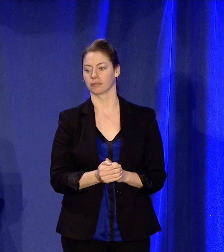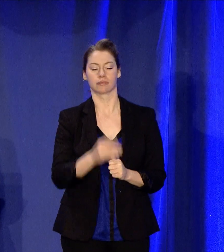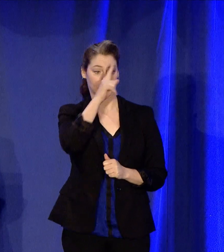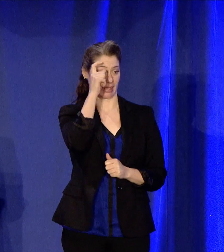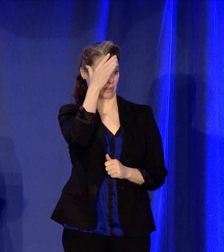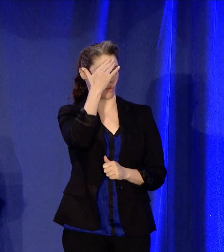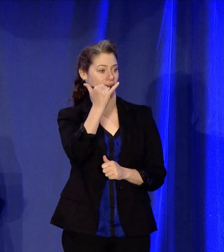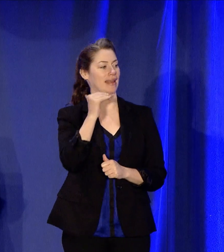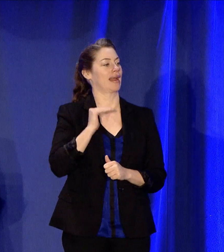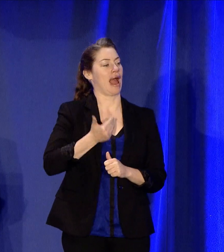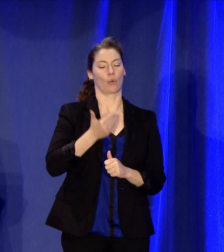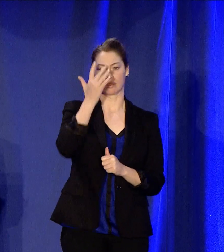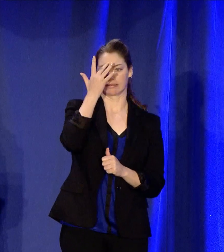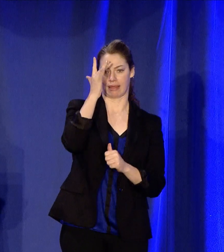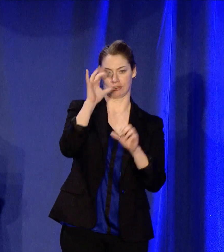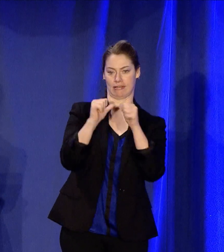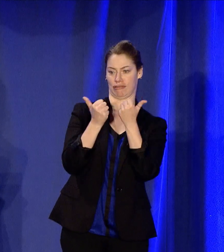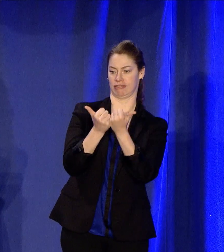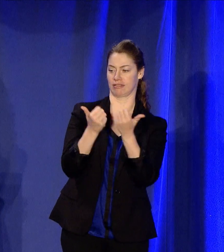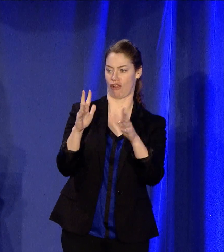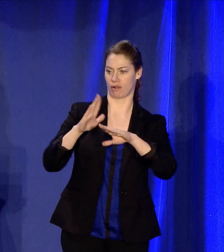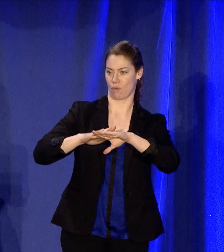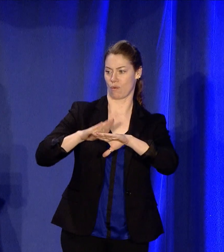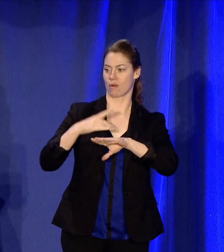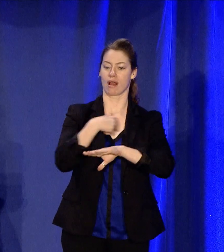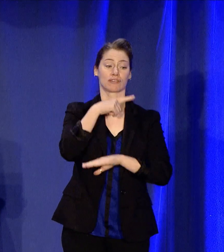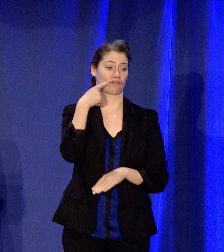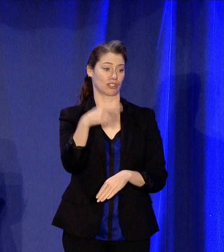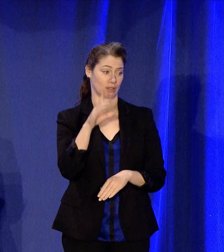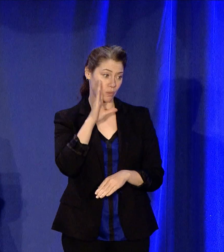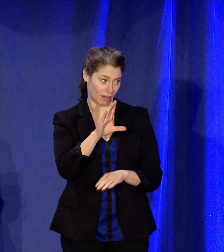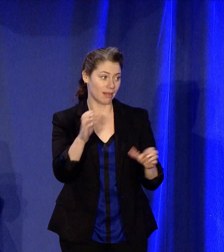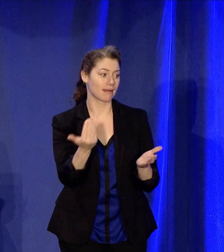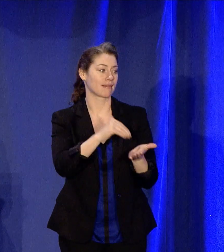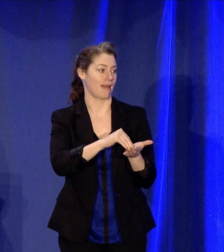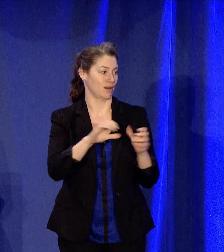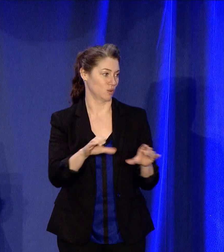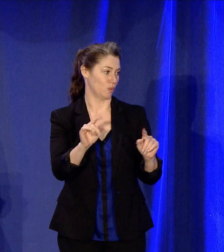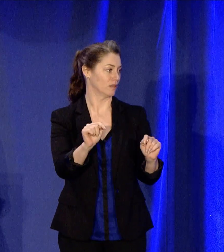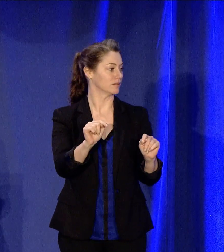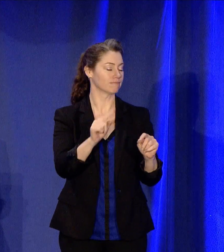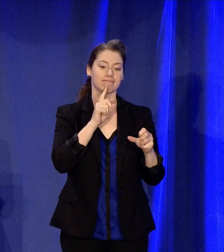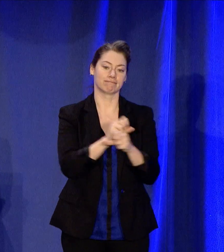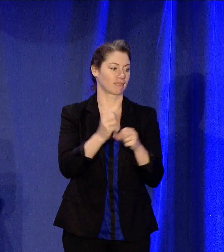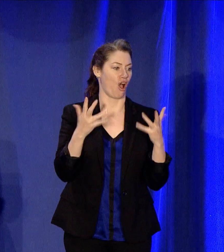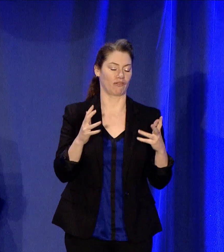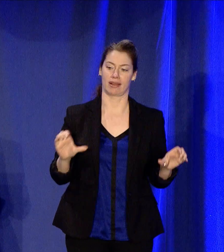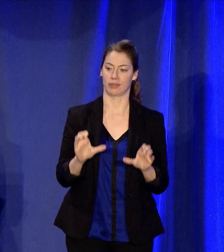Because our intelligence agencies have warned us, the Russians will do it again. Indeed, they are doing it